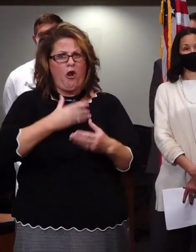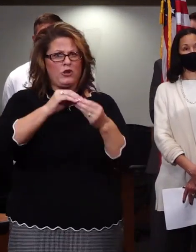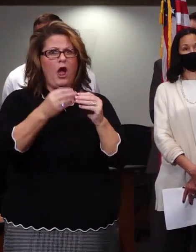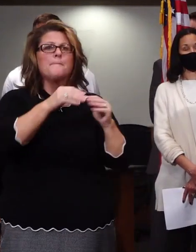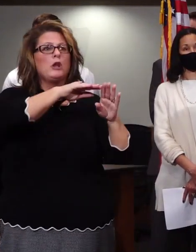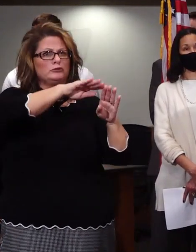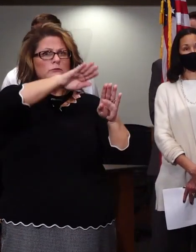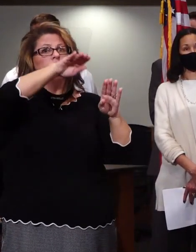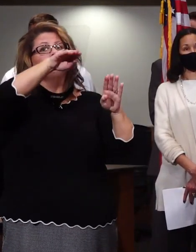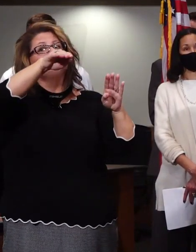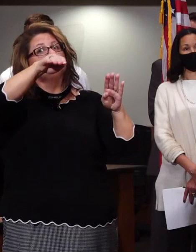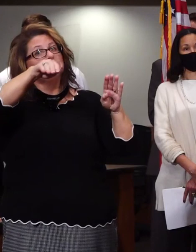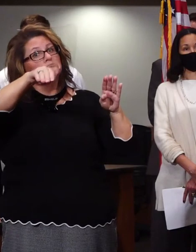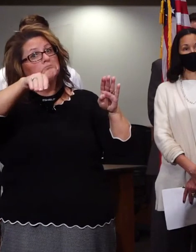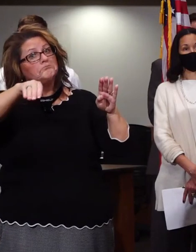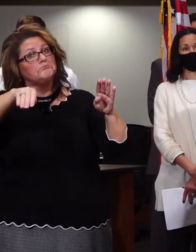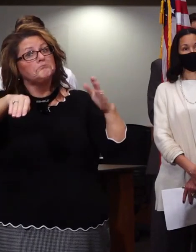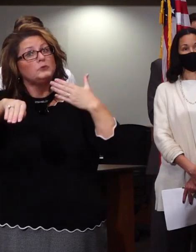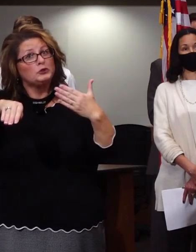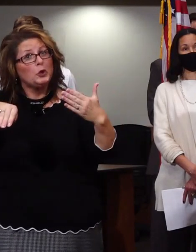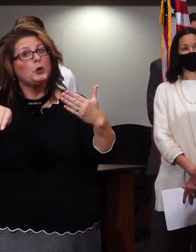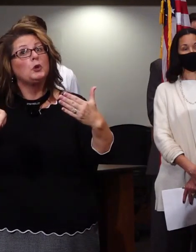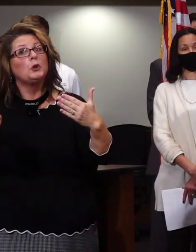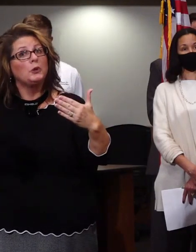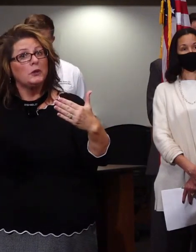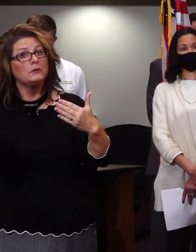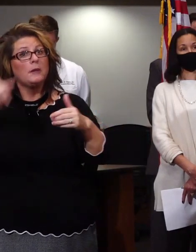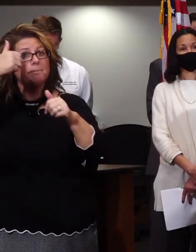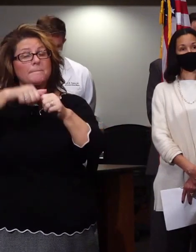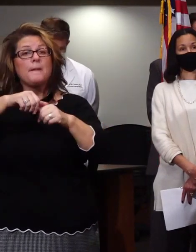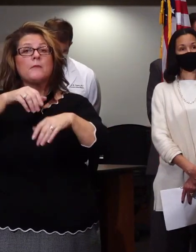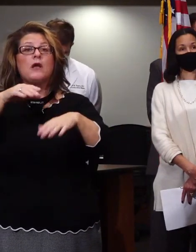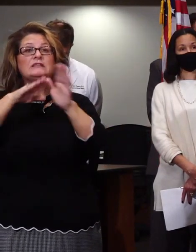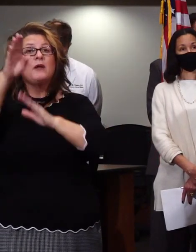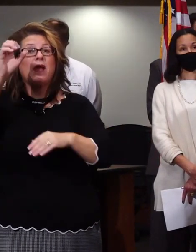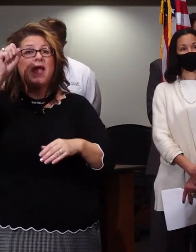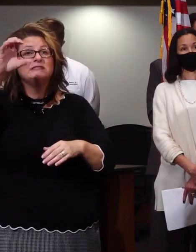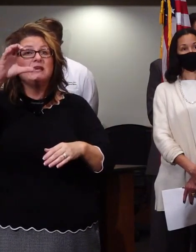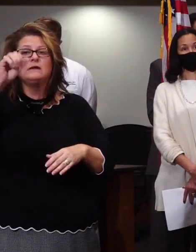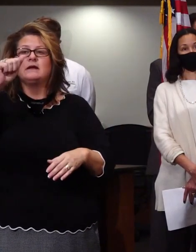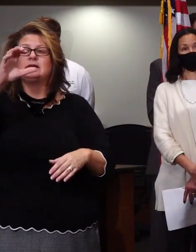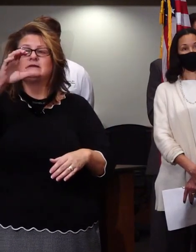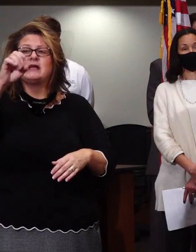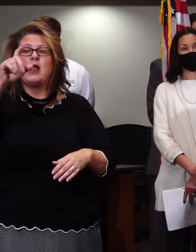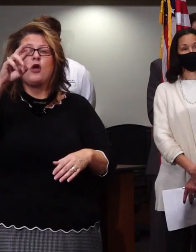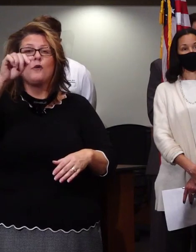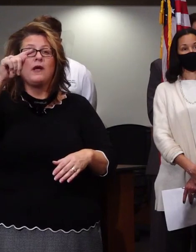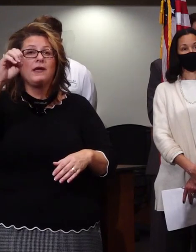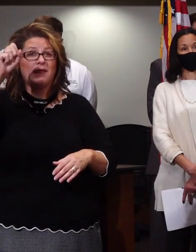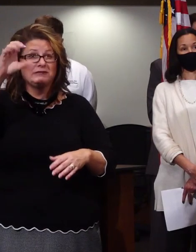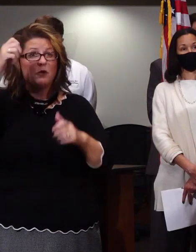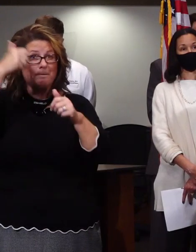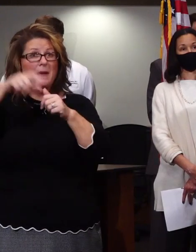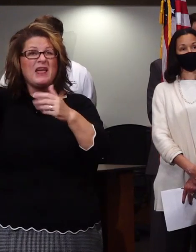we took both in and out of government. You remember our Accelerate SC provided enormous insight and